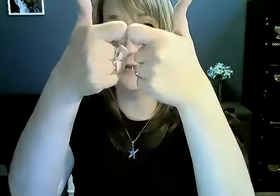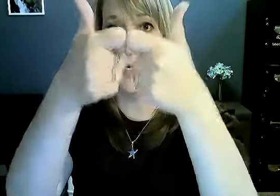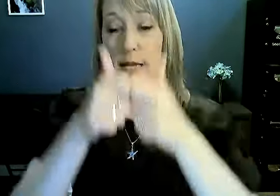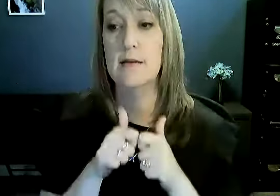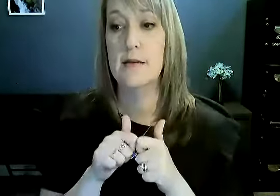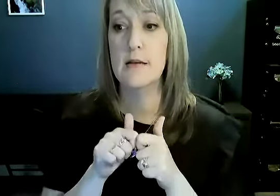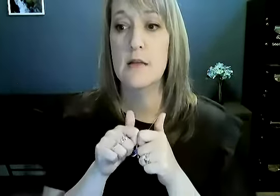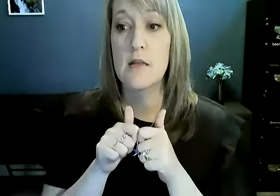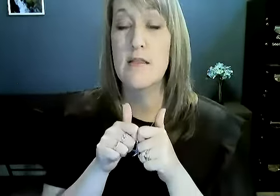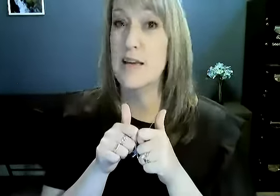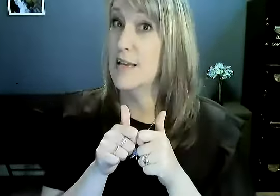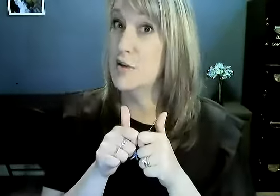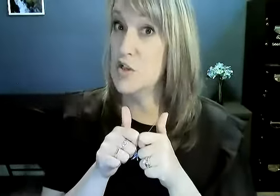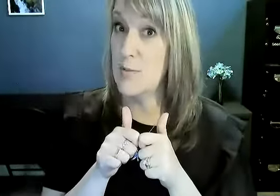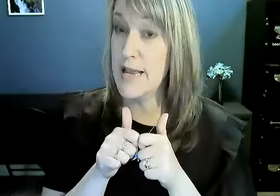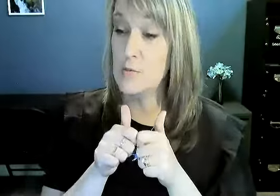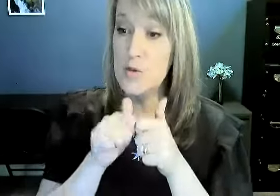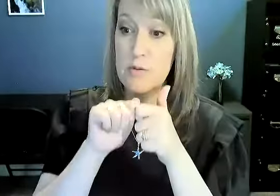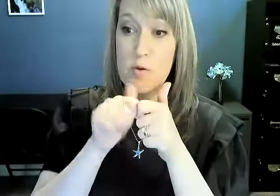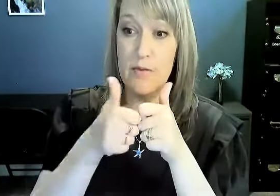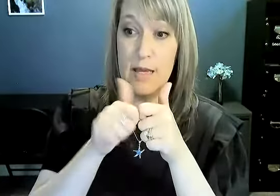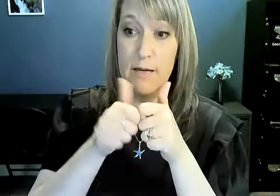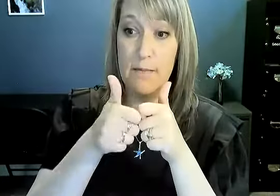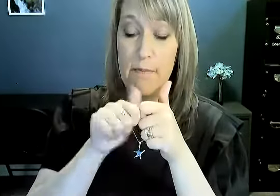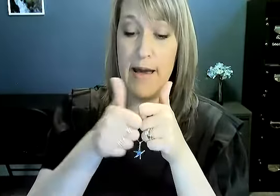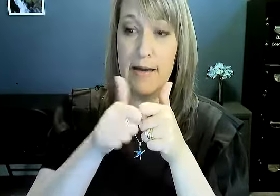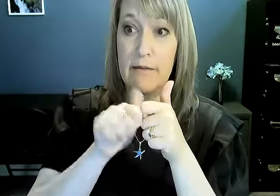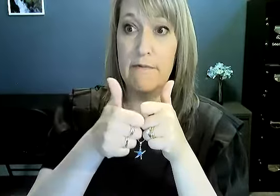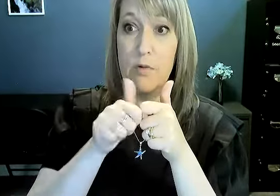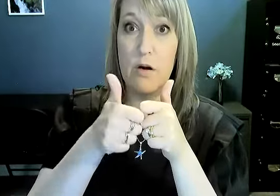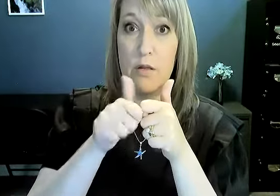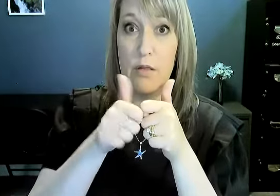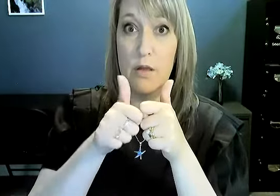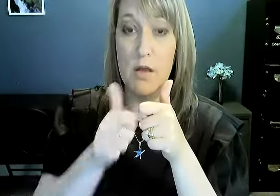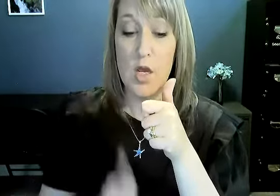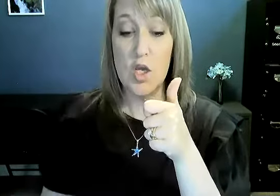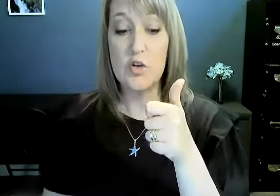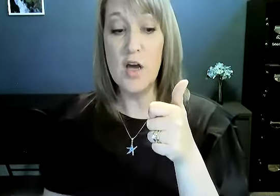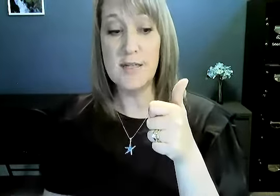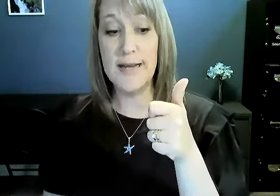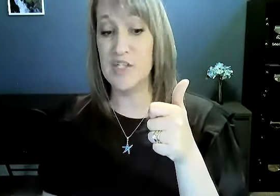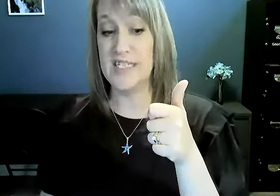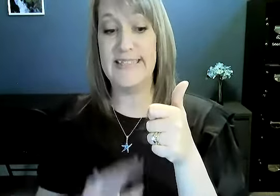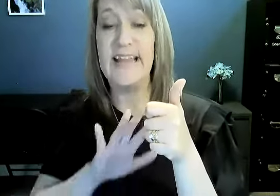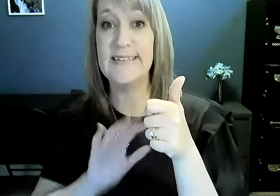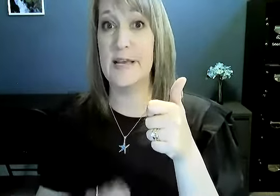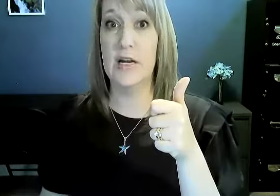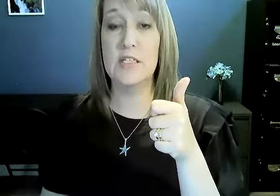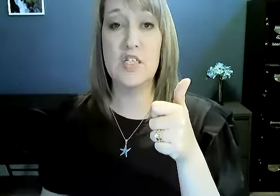right? Then again, your dominant hand will do the moving back and forth. Your non-dominant hand just stays there. It's just